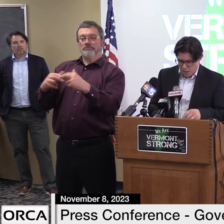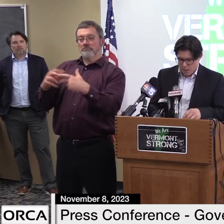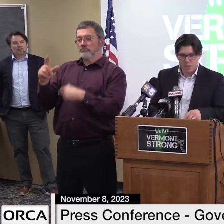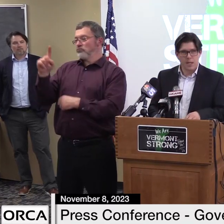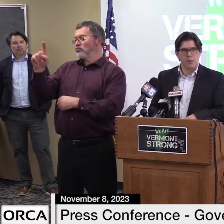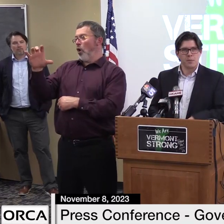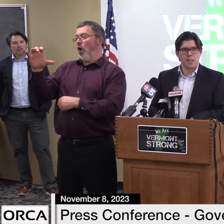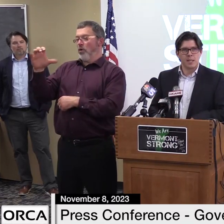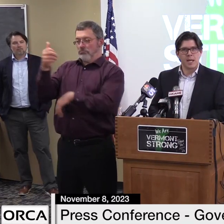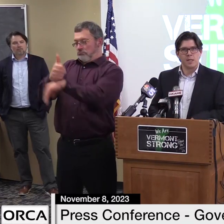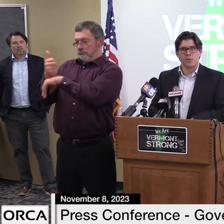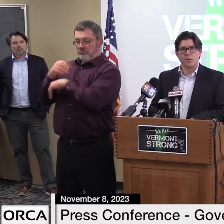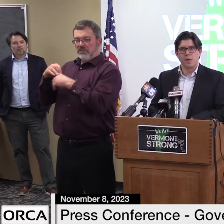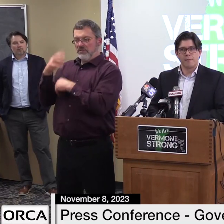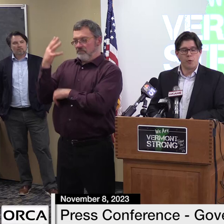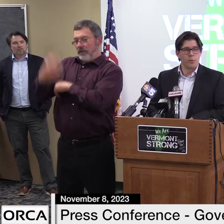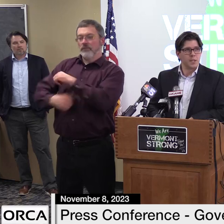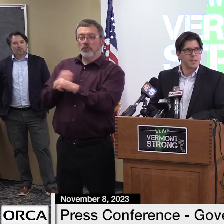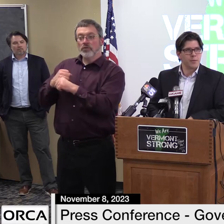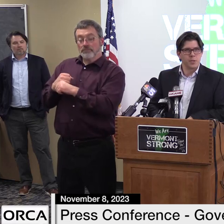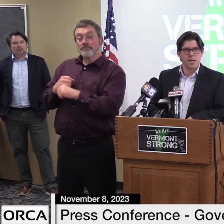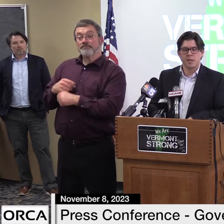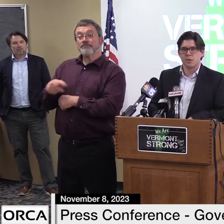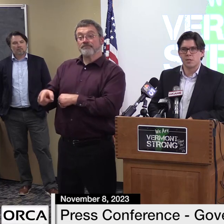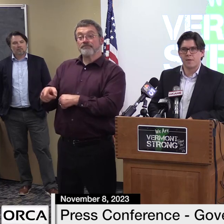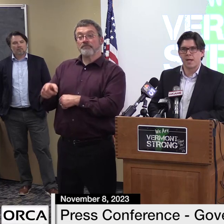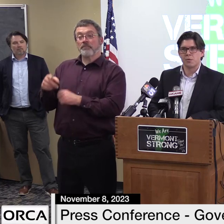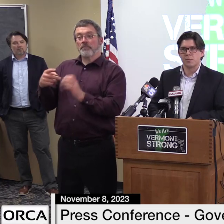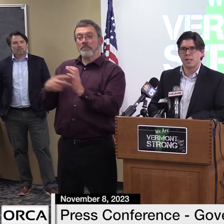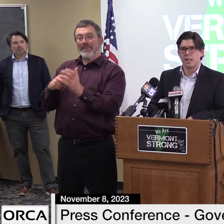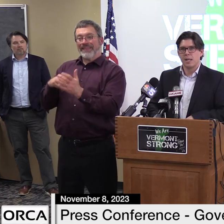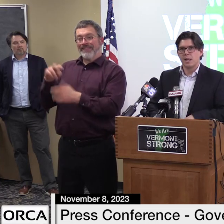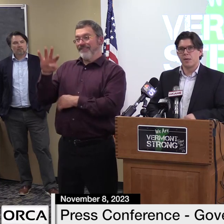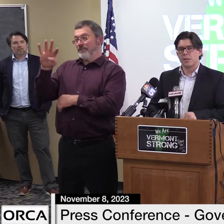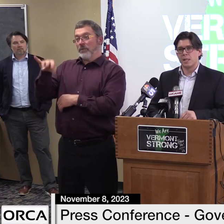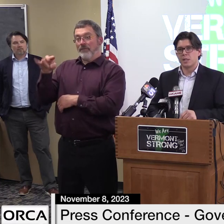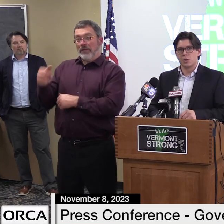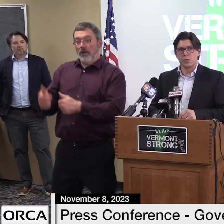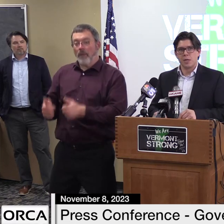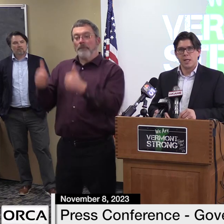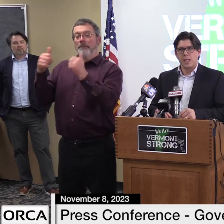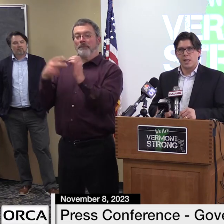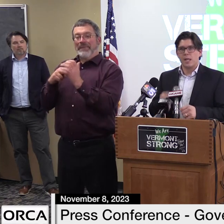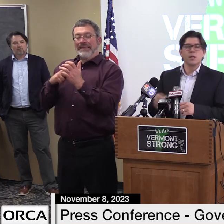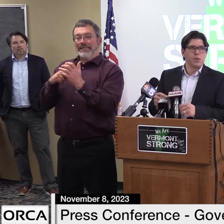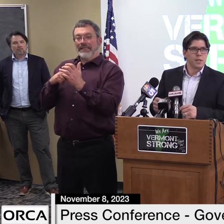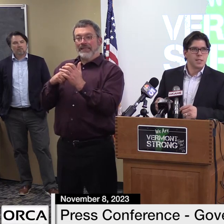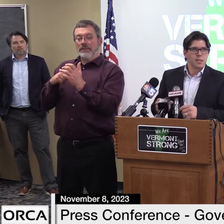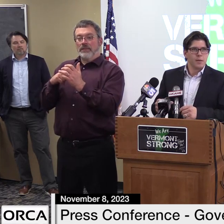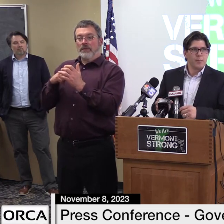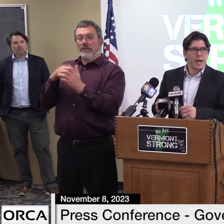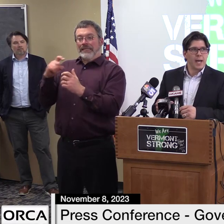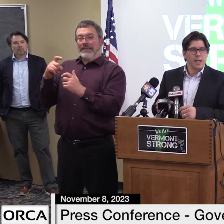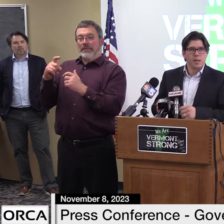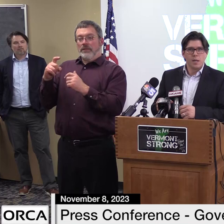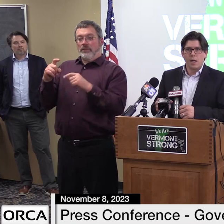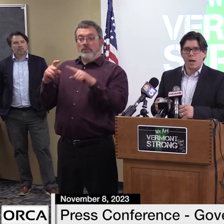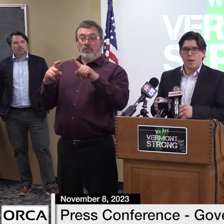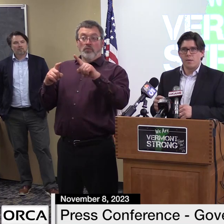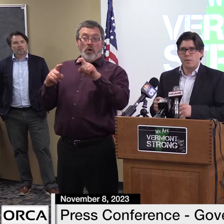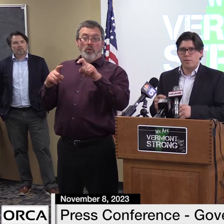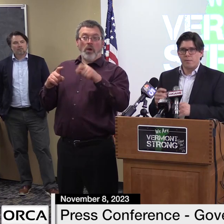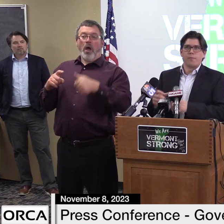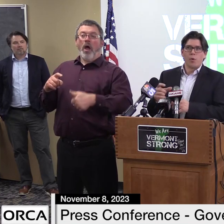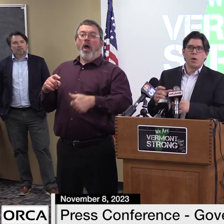Well, that would mean that a 4.7% increase factor would mean they would need to increase by